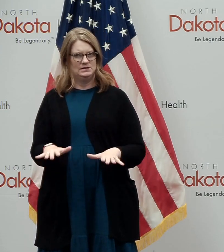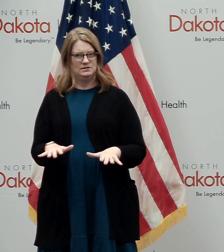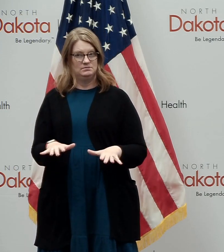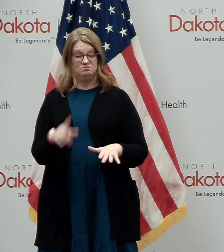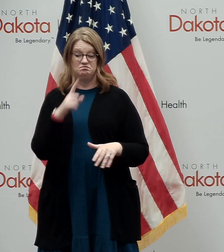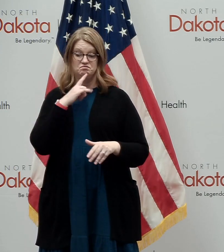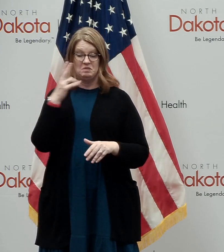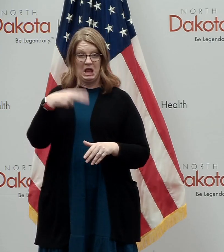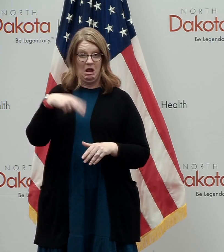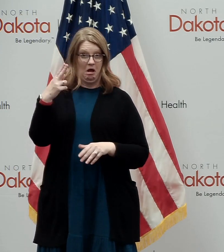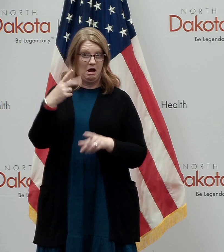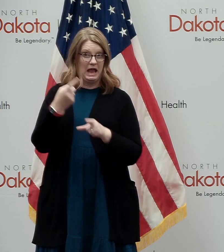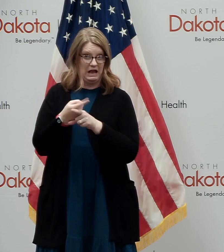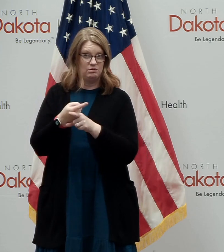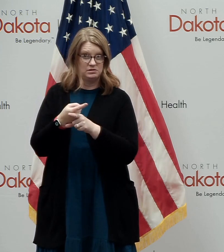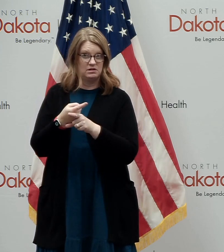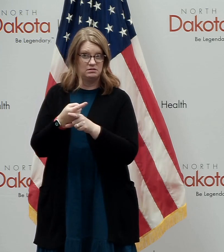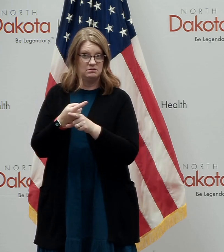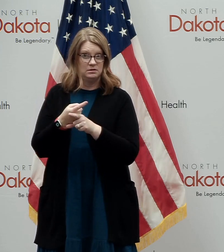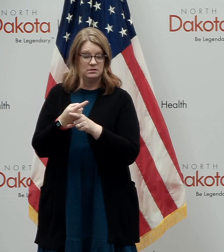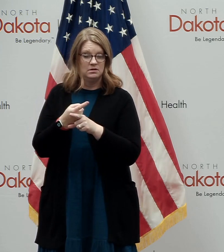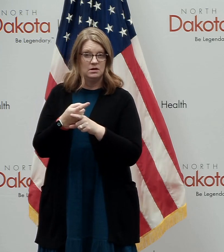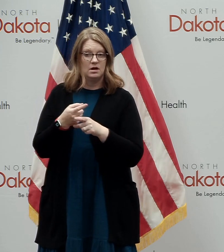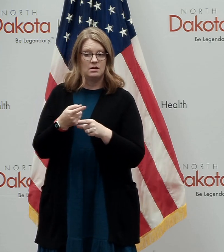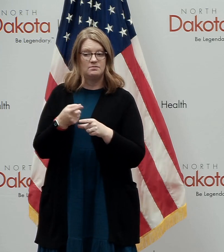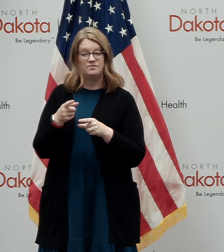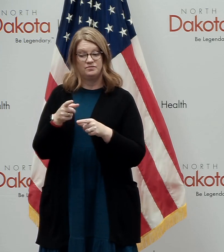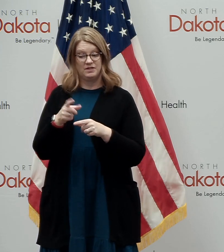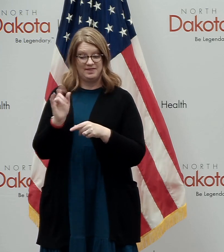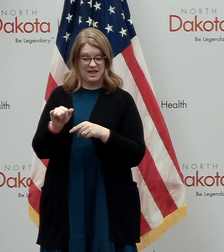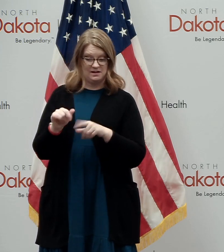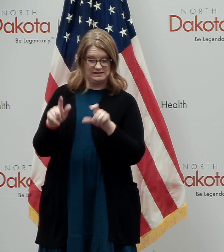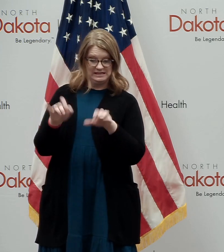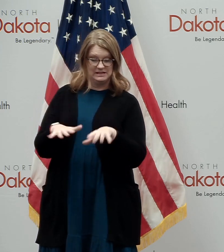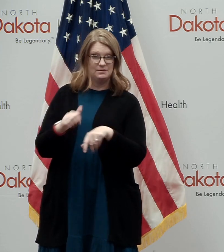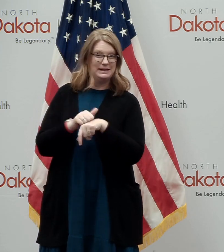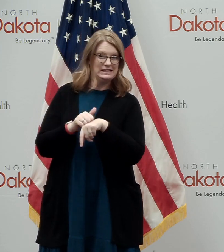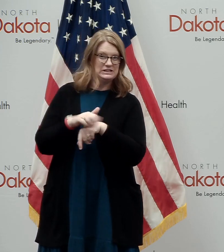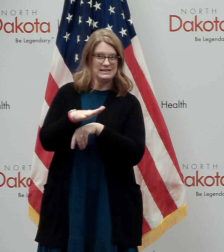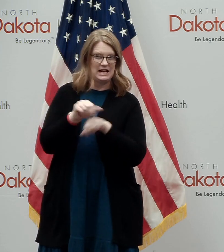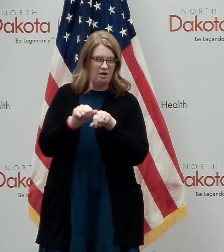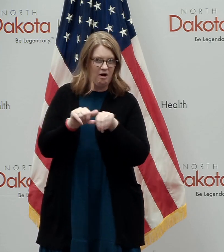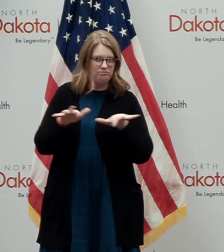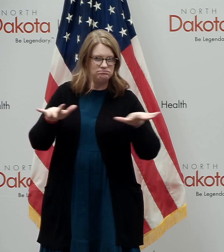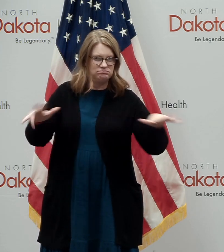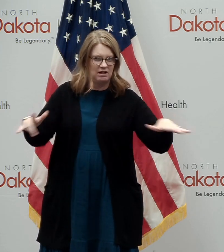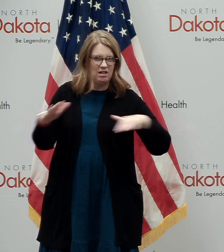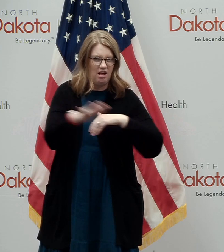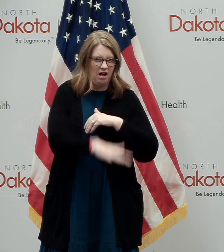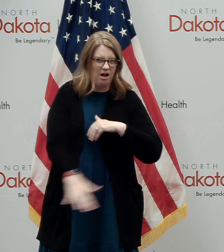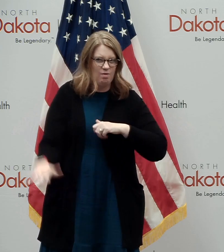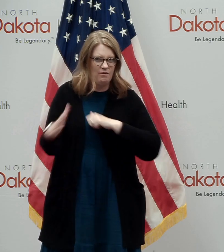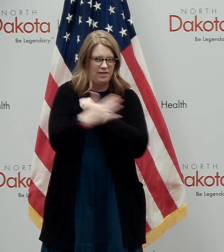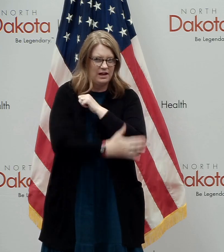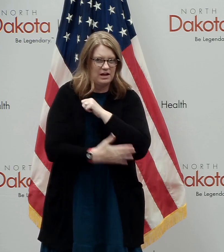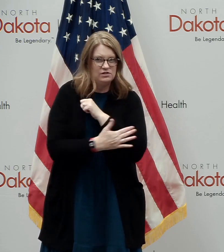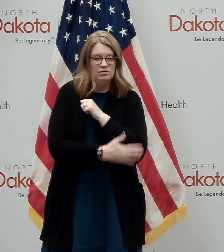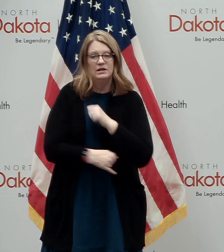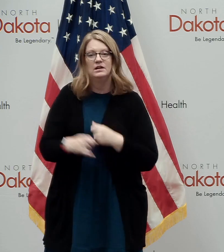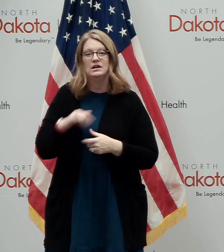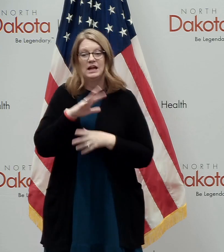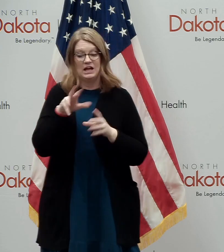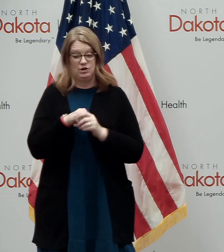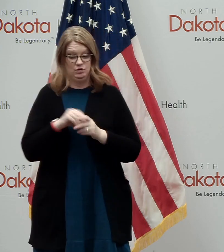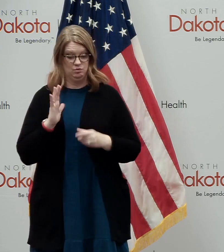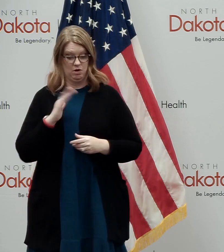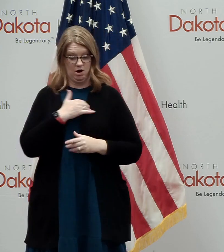high accuracy, and those are being shipped across the country, including to our state and